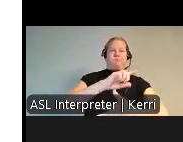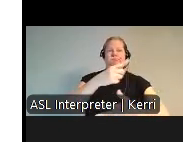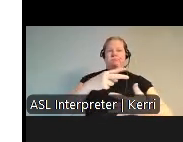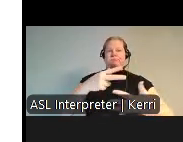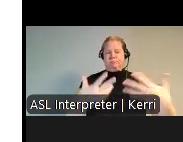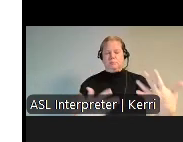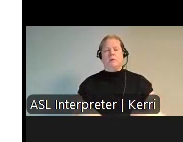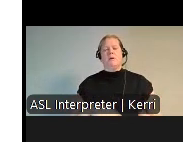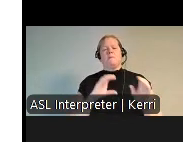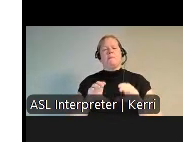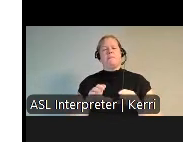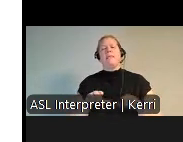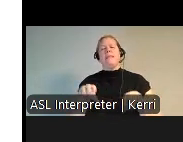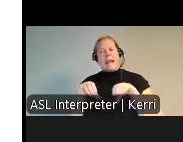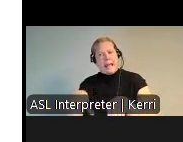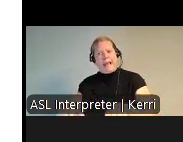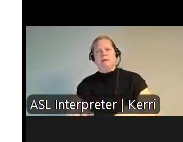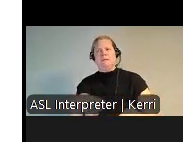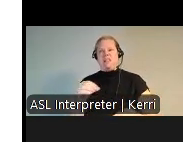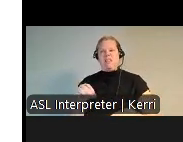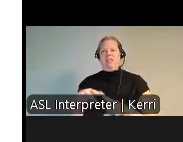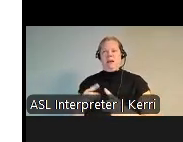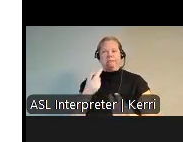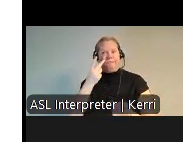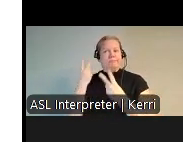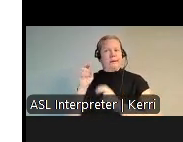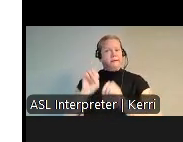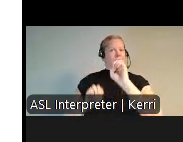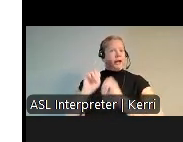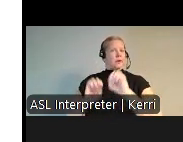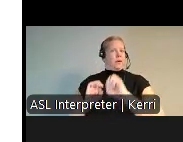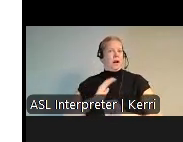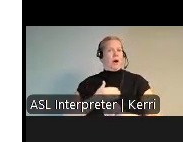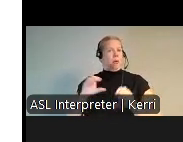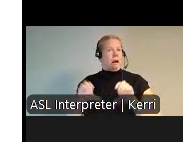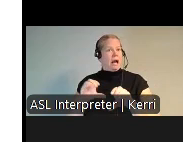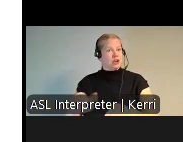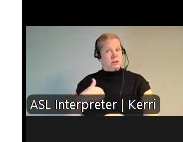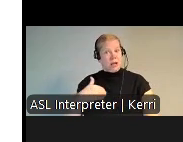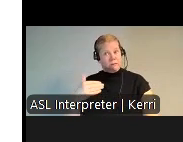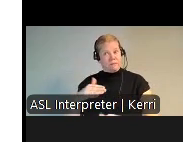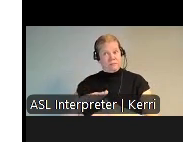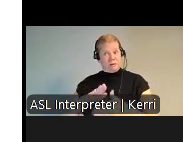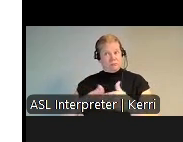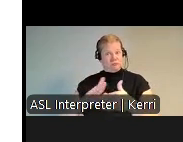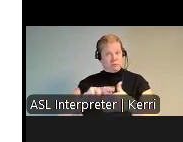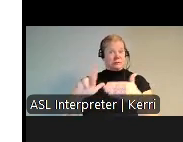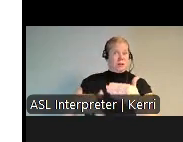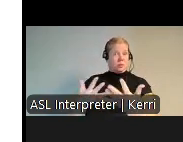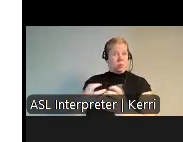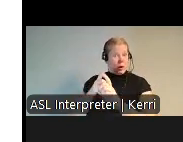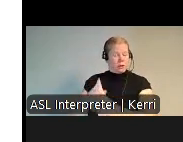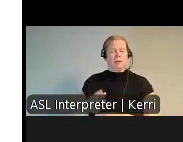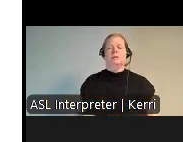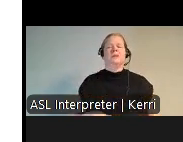act accordingly, and then evaluate to see whether our actions had the desired effect. And all of